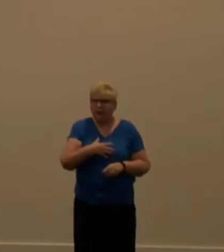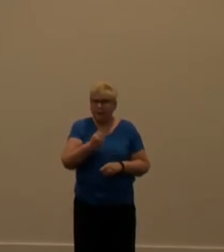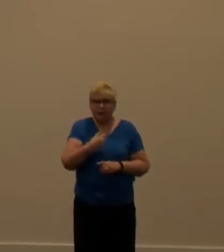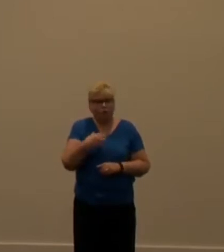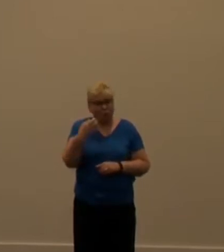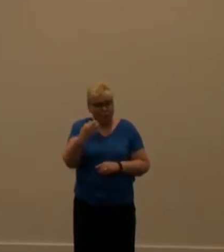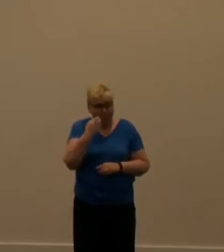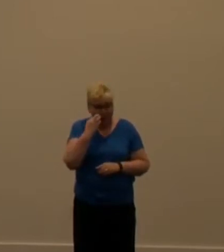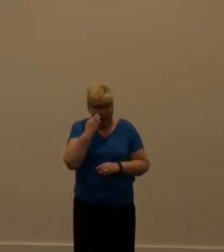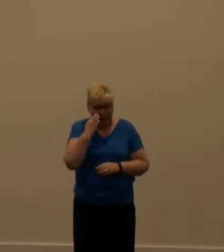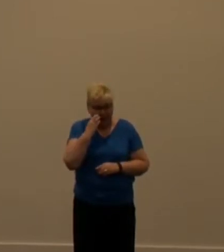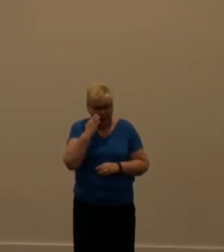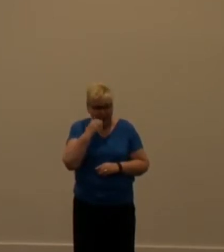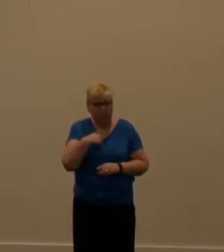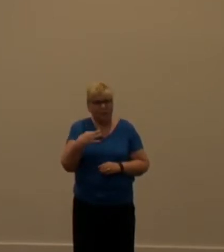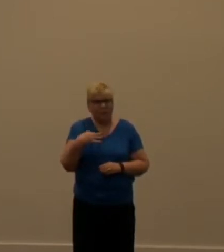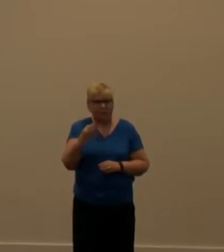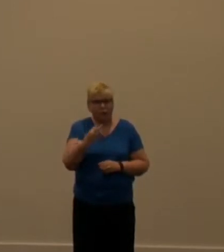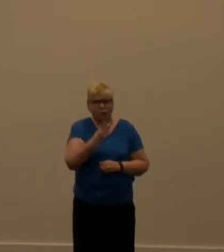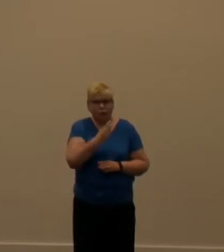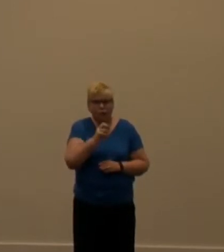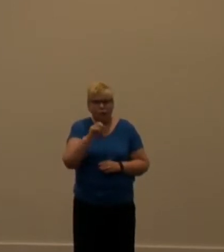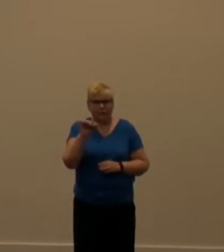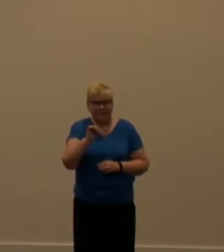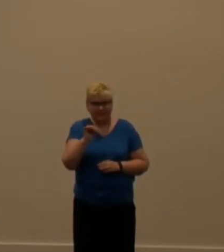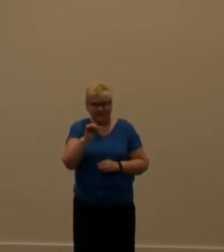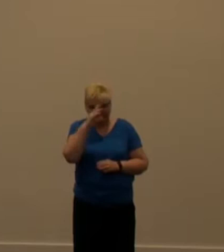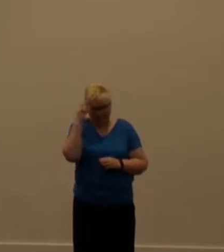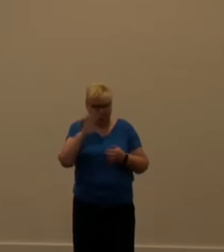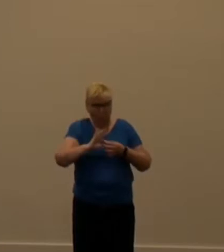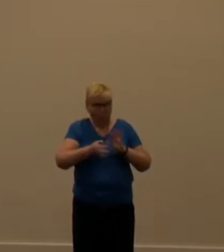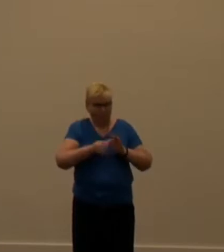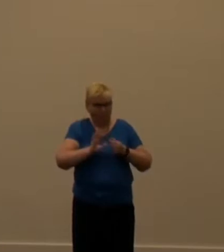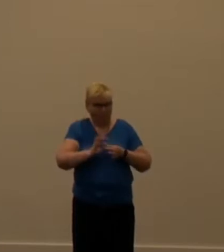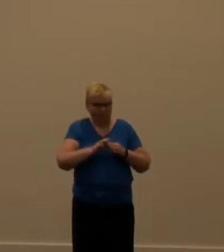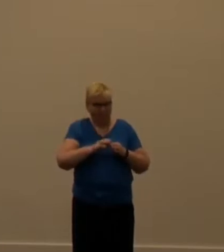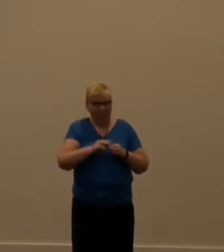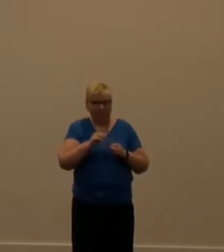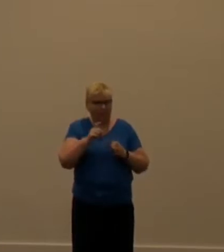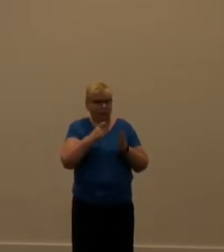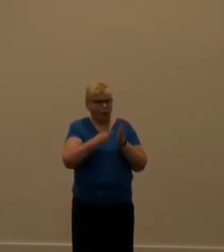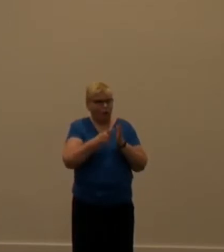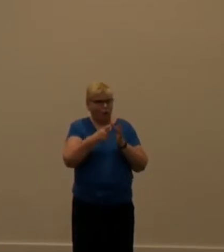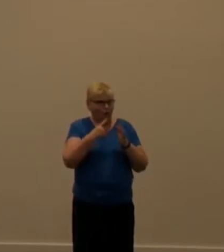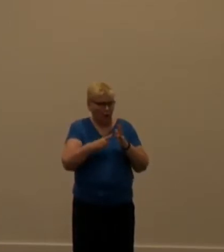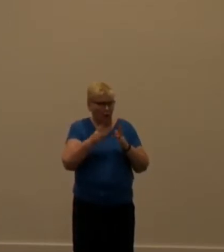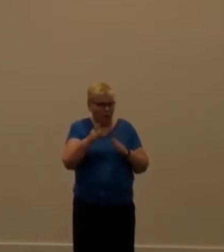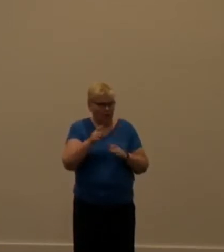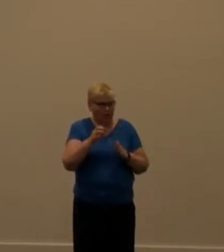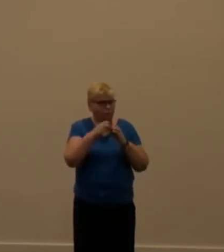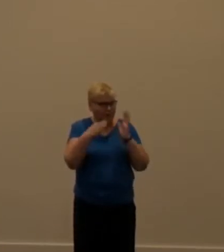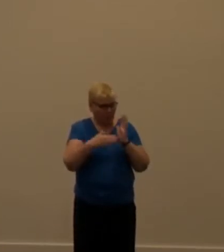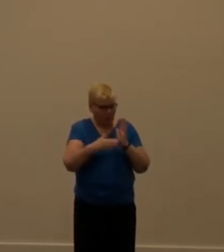volunteer, I was a volunteer in the 2016 Summer Olympic Games in Rio de Janeiro. So